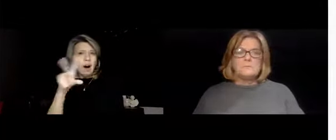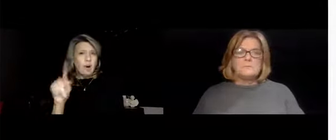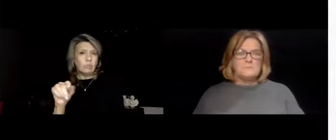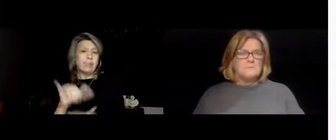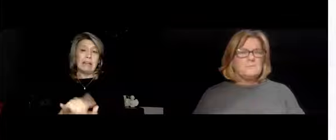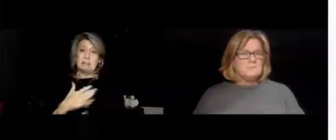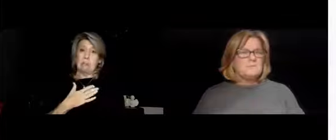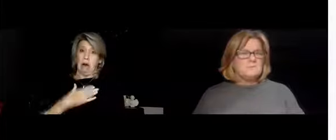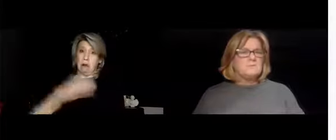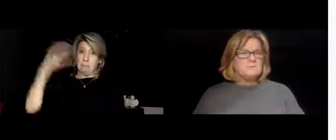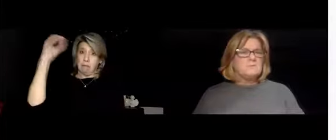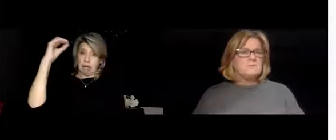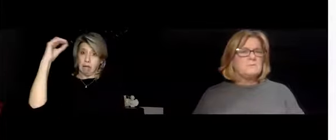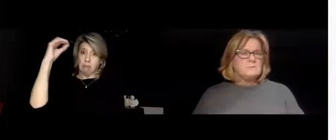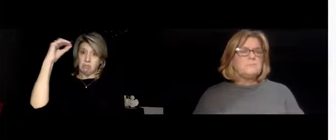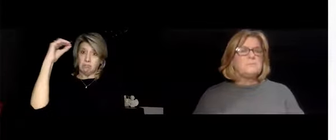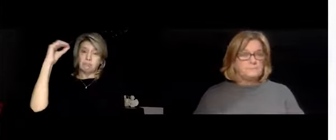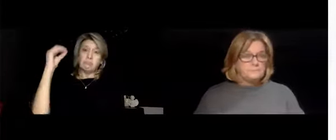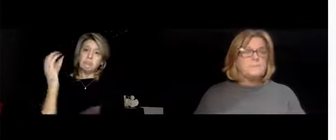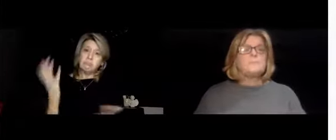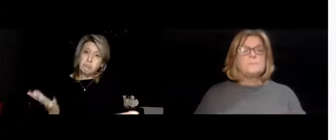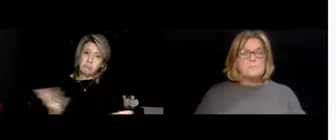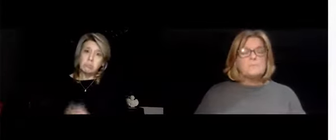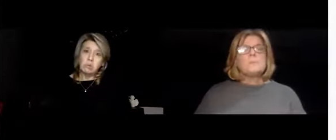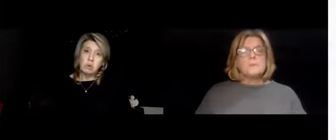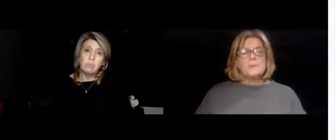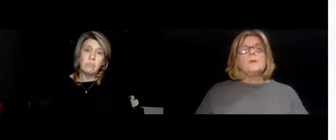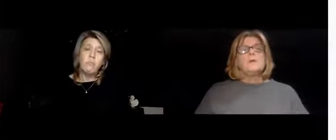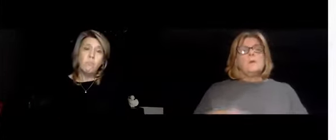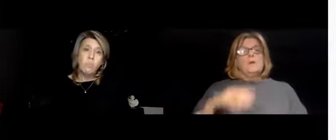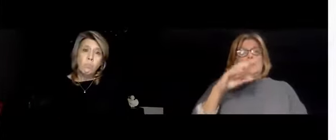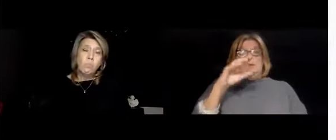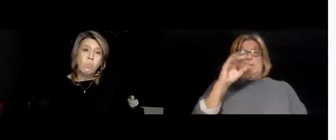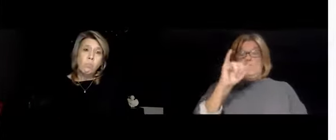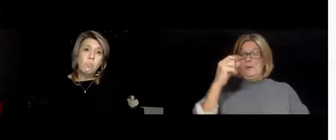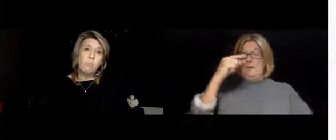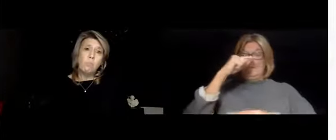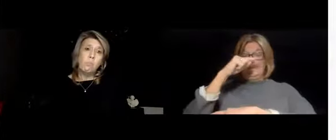If not, it's just really too hard to interpret in that setting. And now that's my opinion.